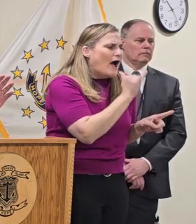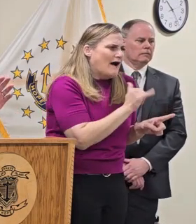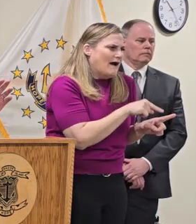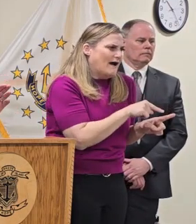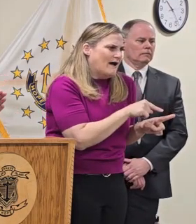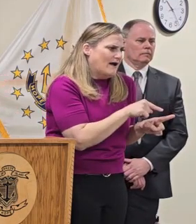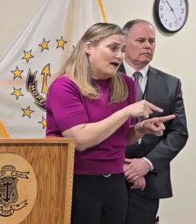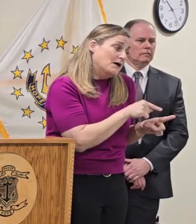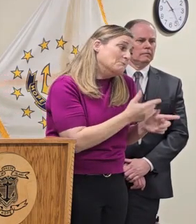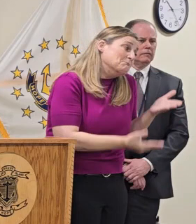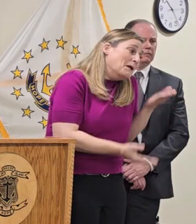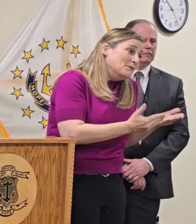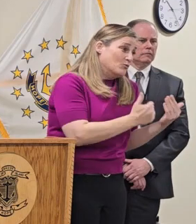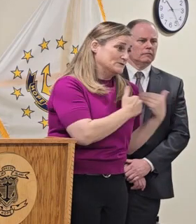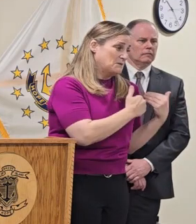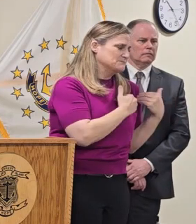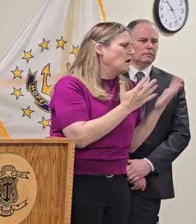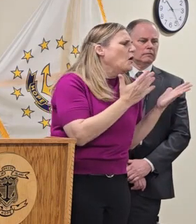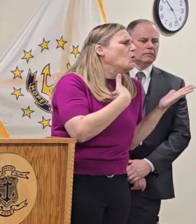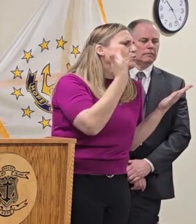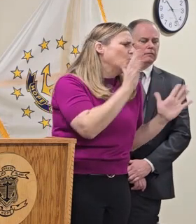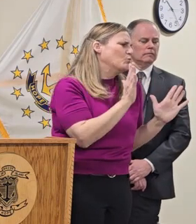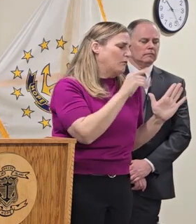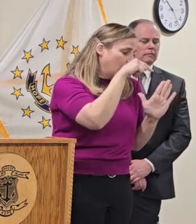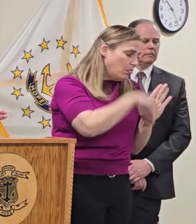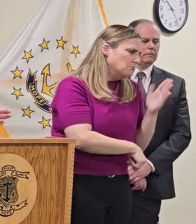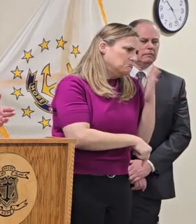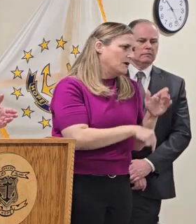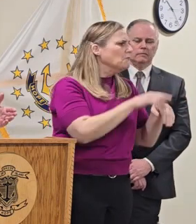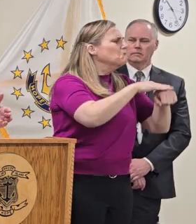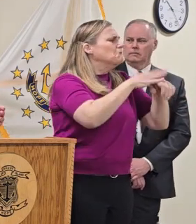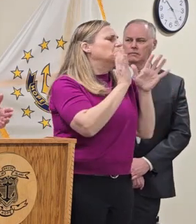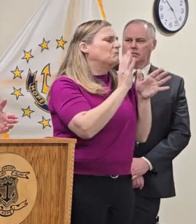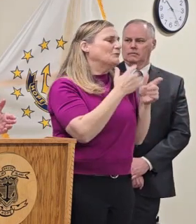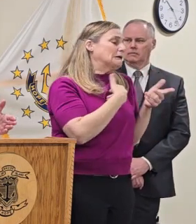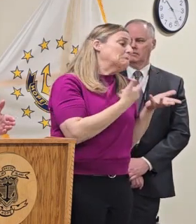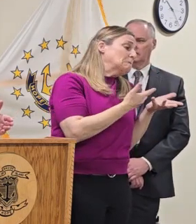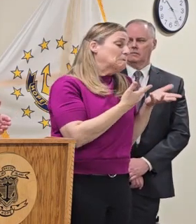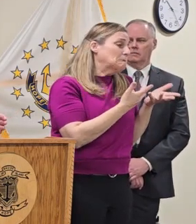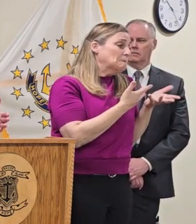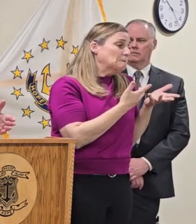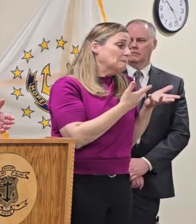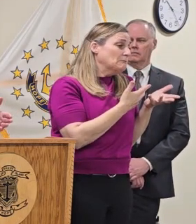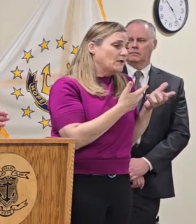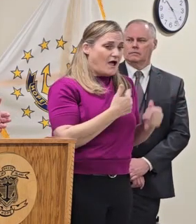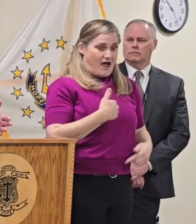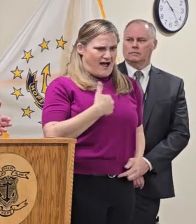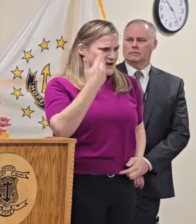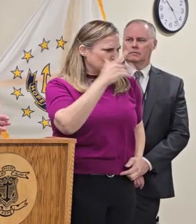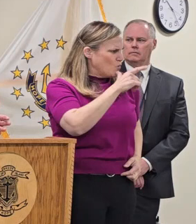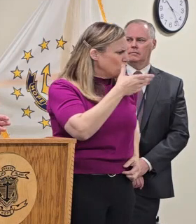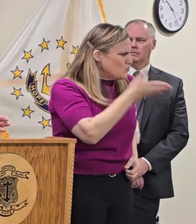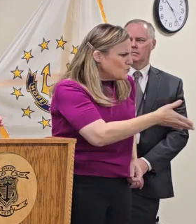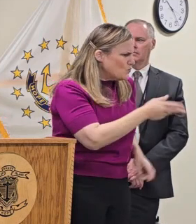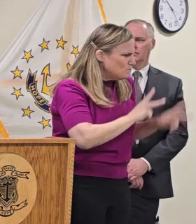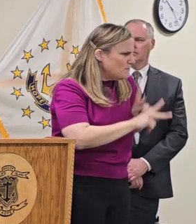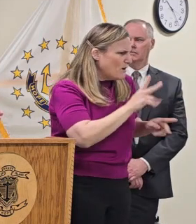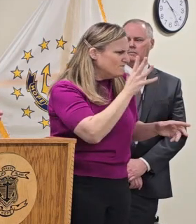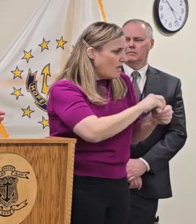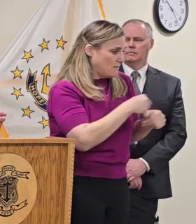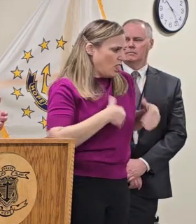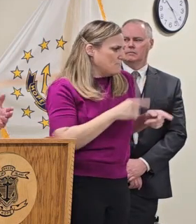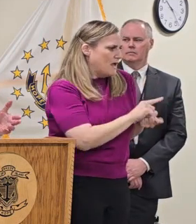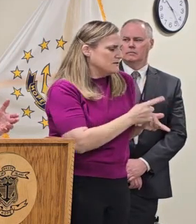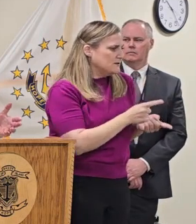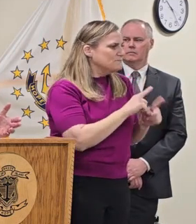on the surface. We really don't know the details. So I don't know Mr. Alvini personally. I've never been in his presence. If